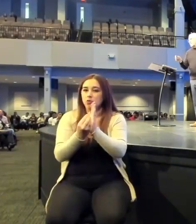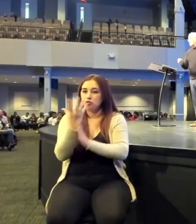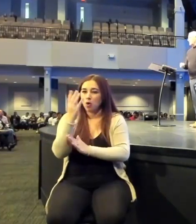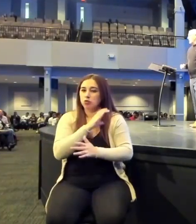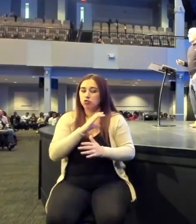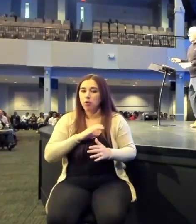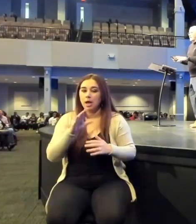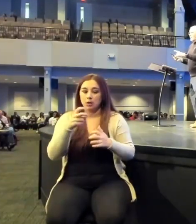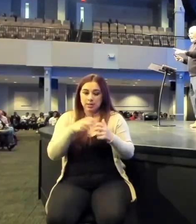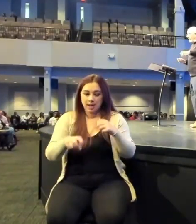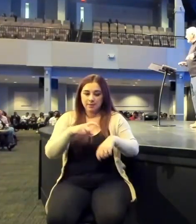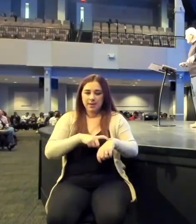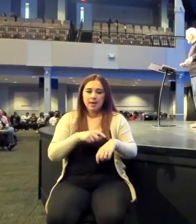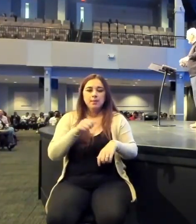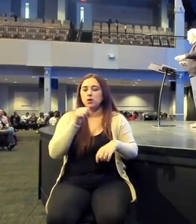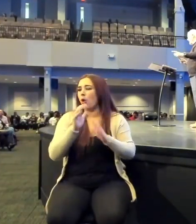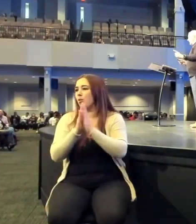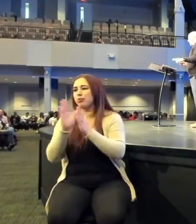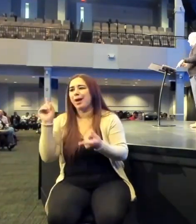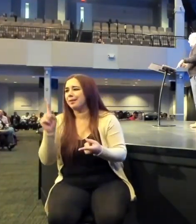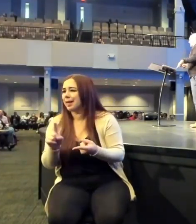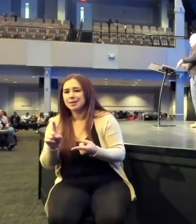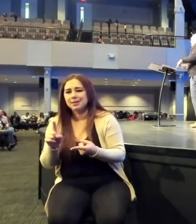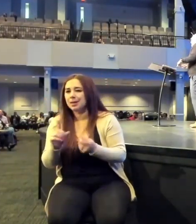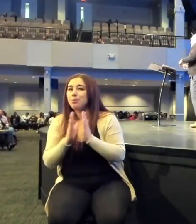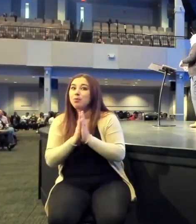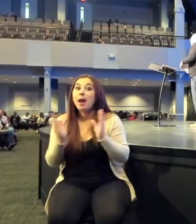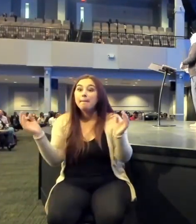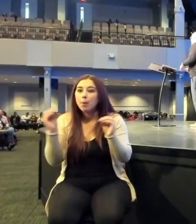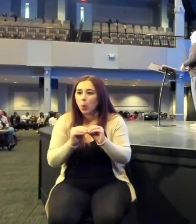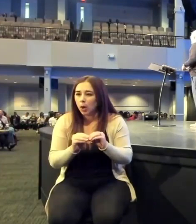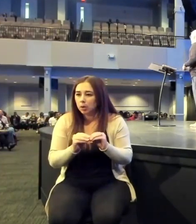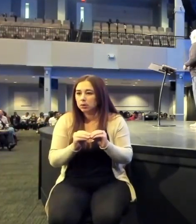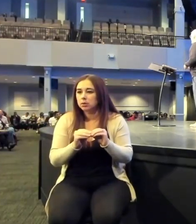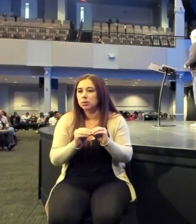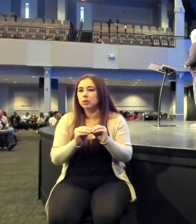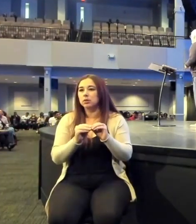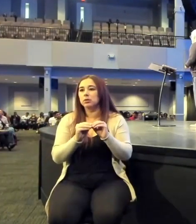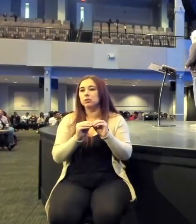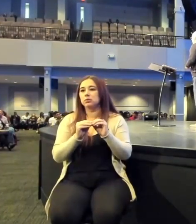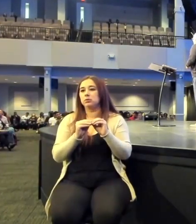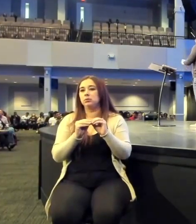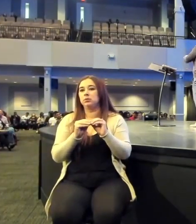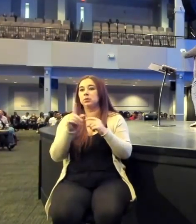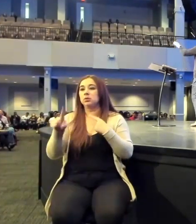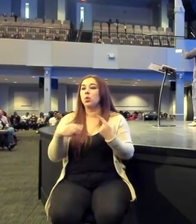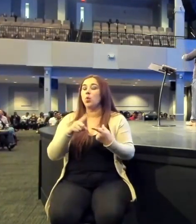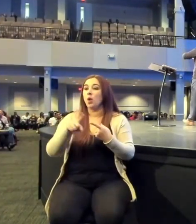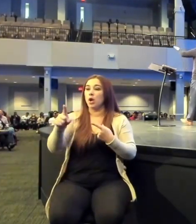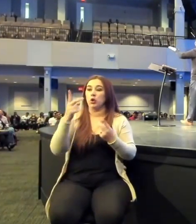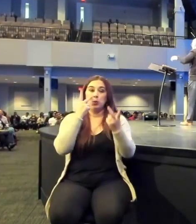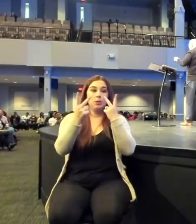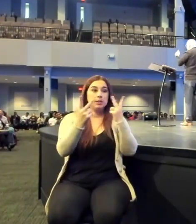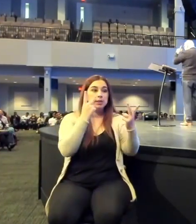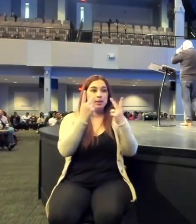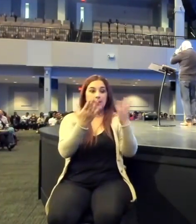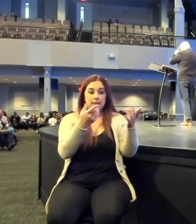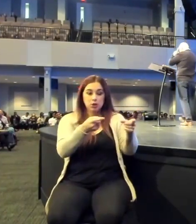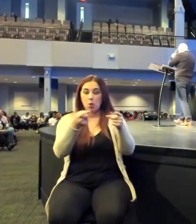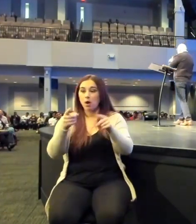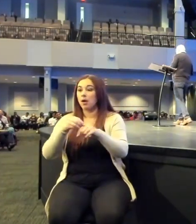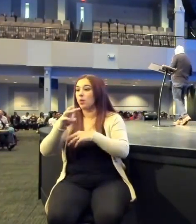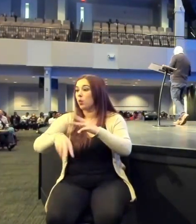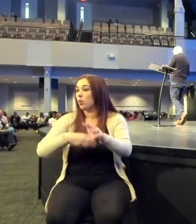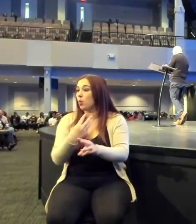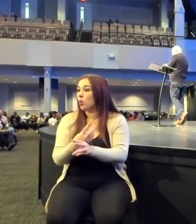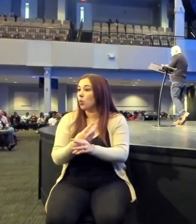you go through the tough times, you don't need to pray less. You need to pray more, okay? When you see all these things happening in the